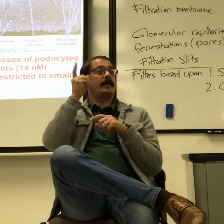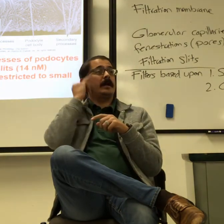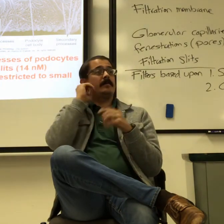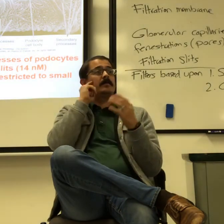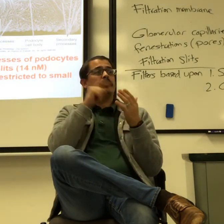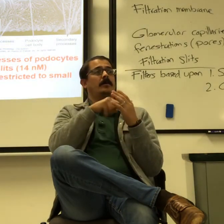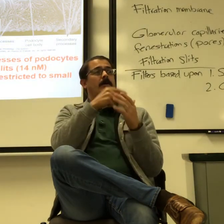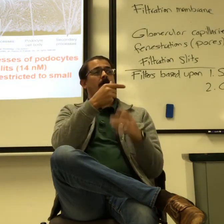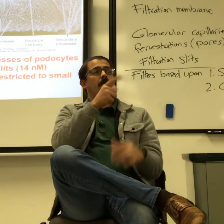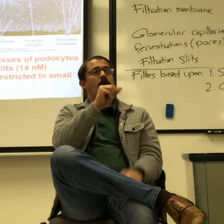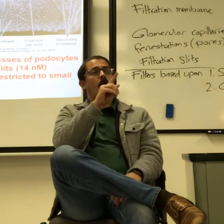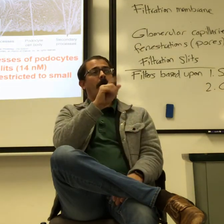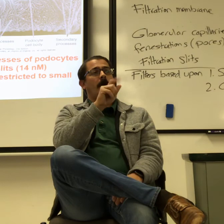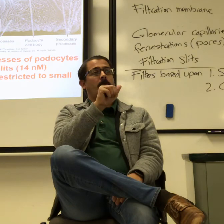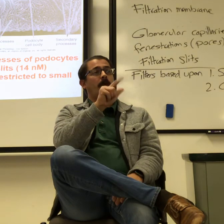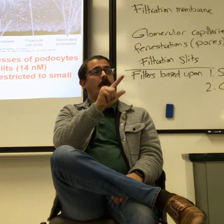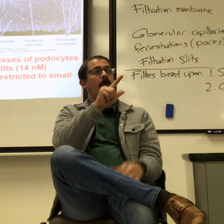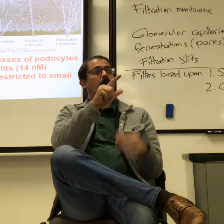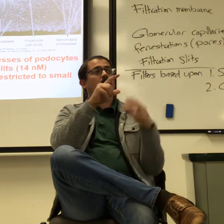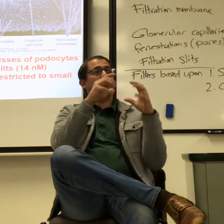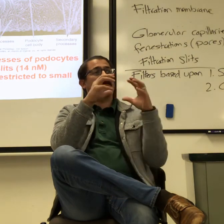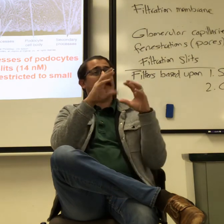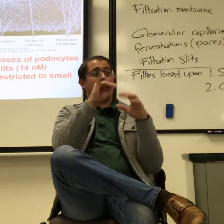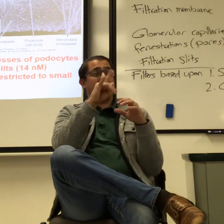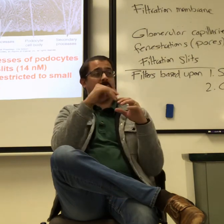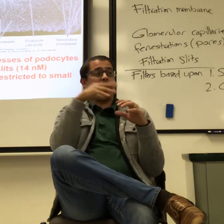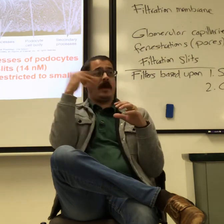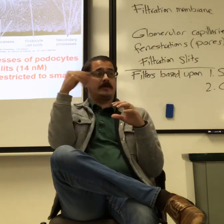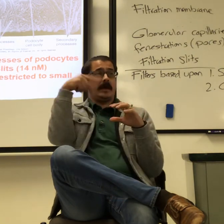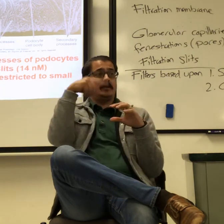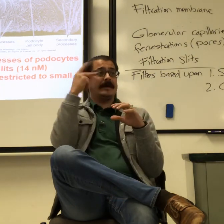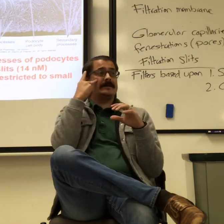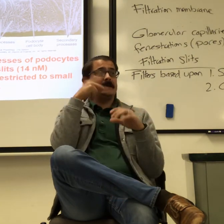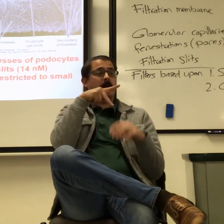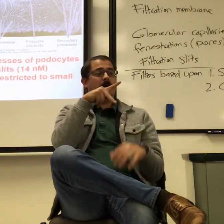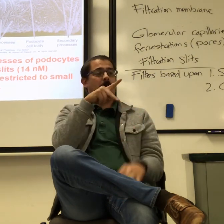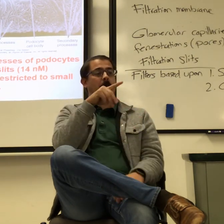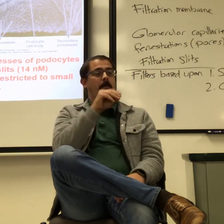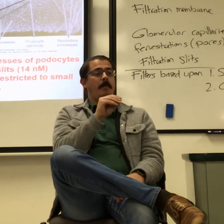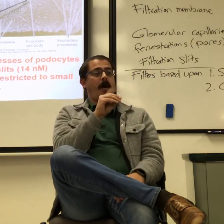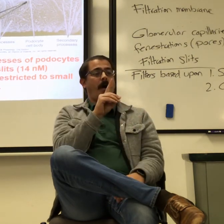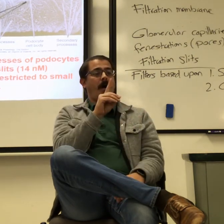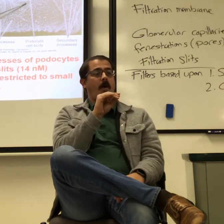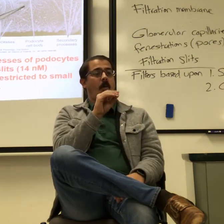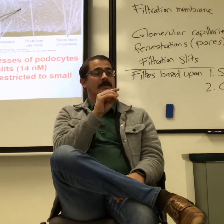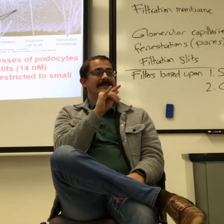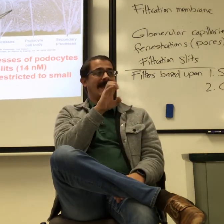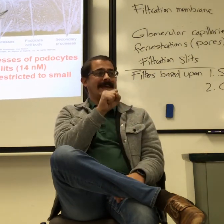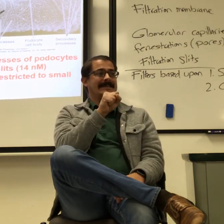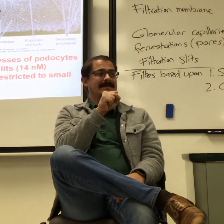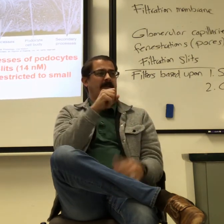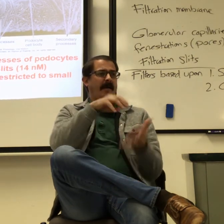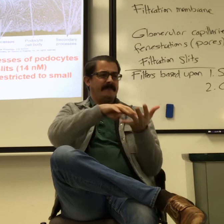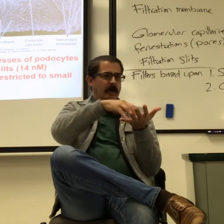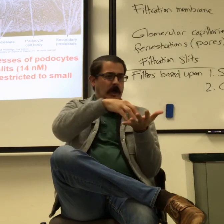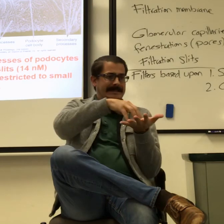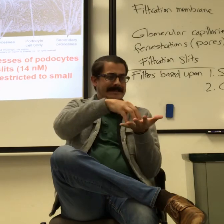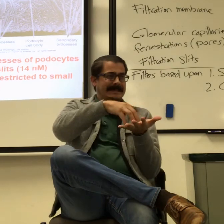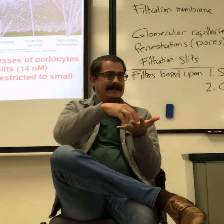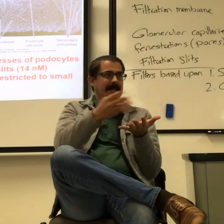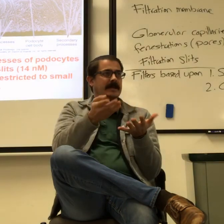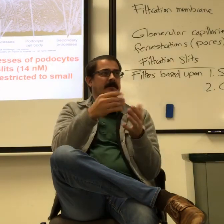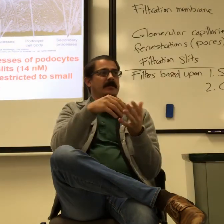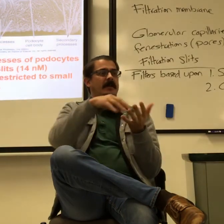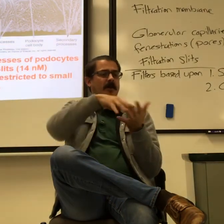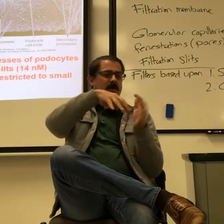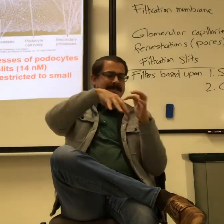glomerular capillary from the outside, you can see the podocyte right there. Okay, and you can see all these little foot processes and the little